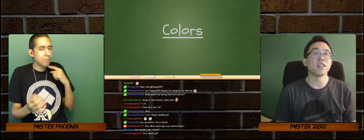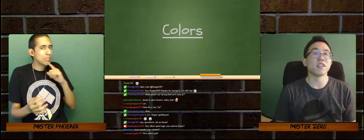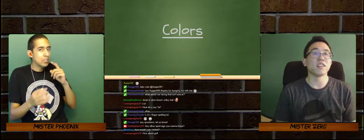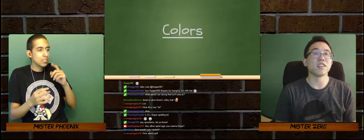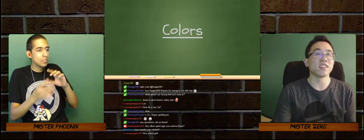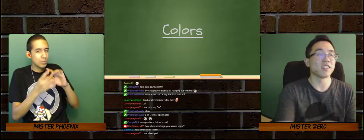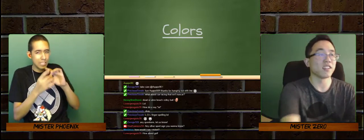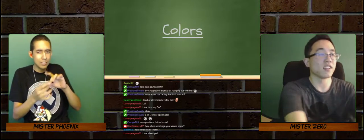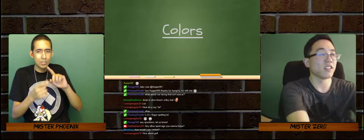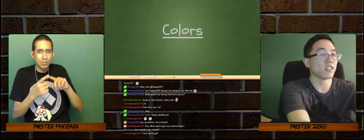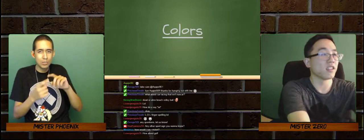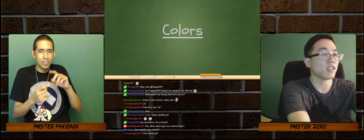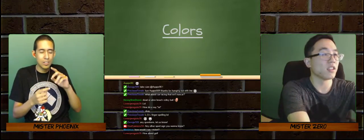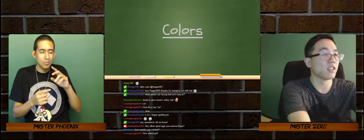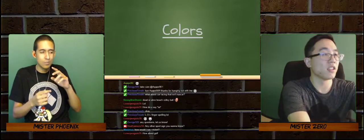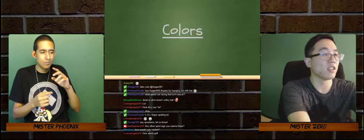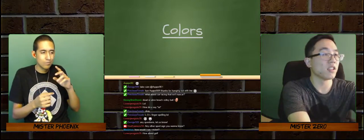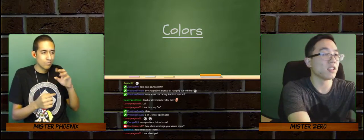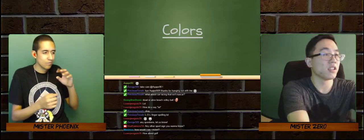I'm sure it's related to